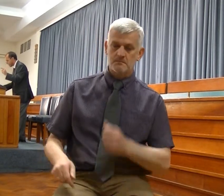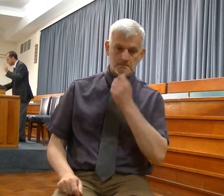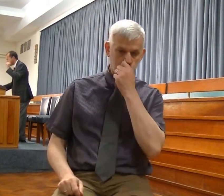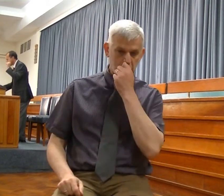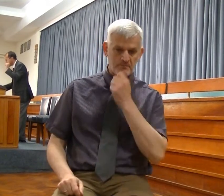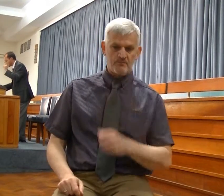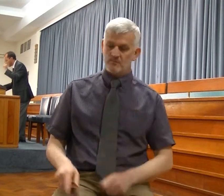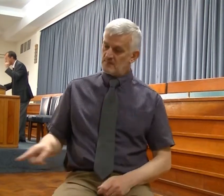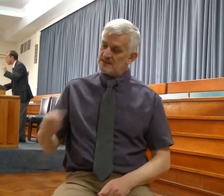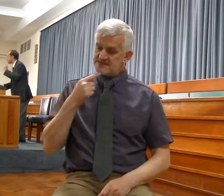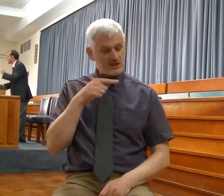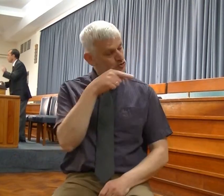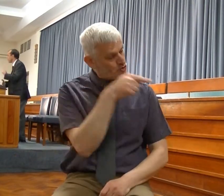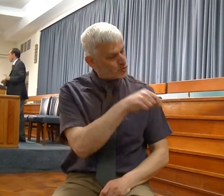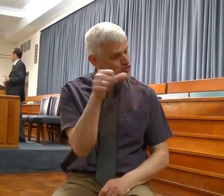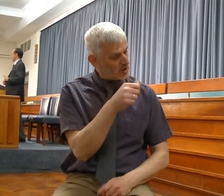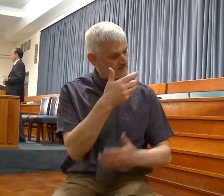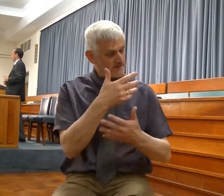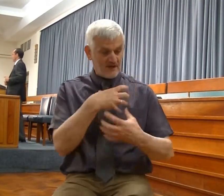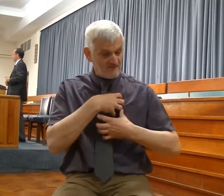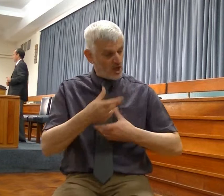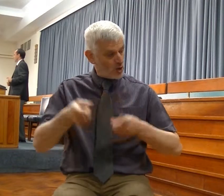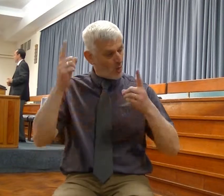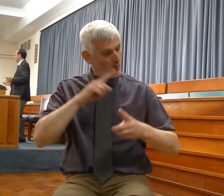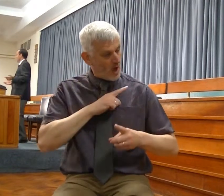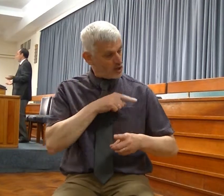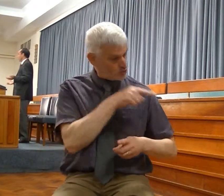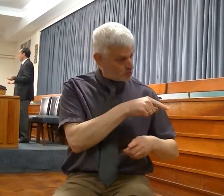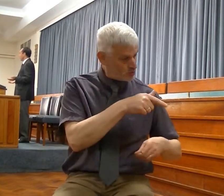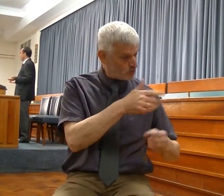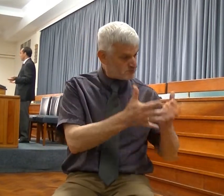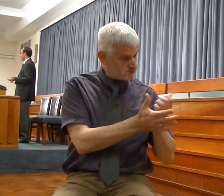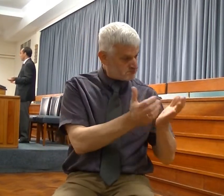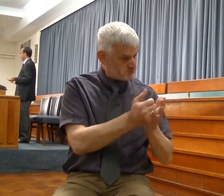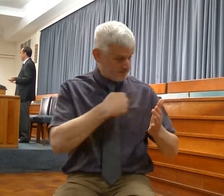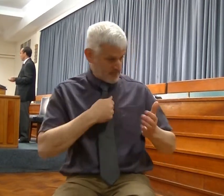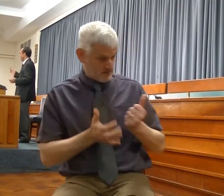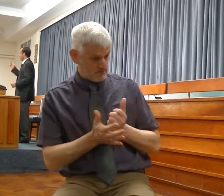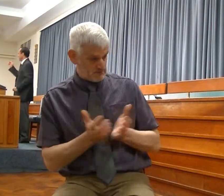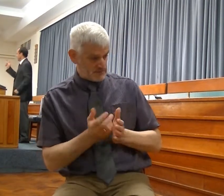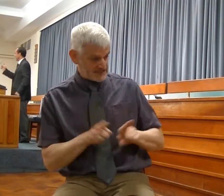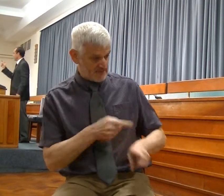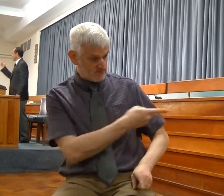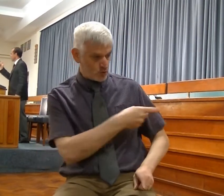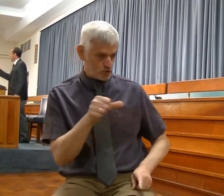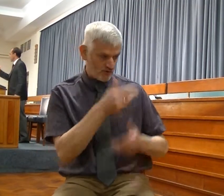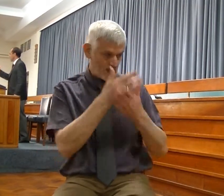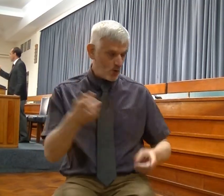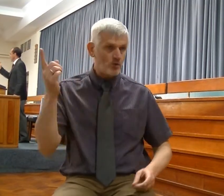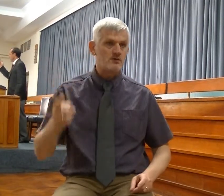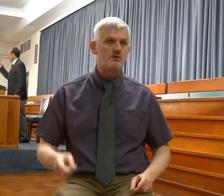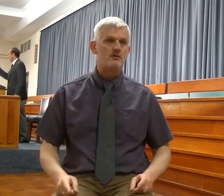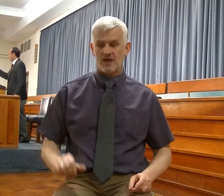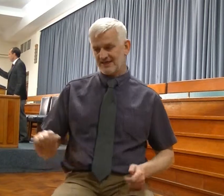God, seeing thou art in the same condemnation?" So, what brought the change into his life? He came